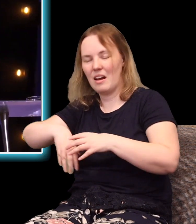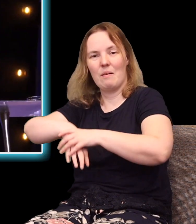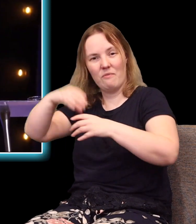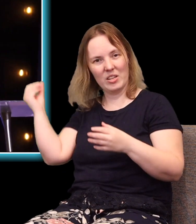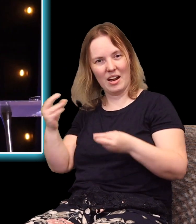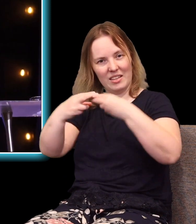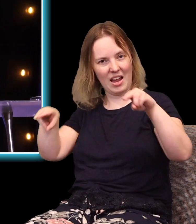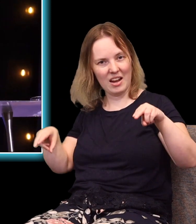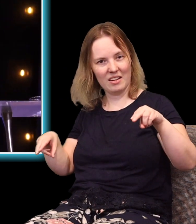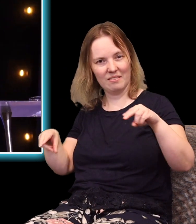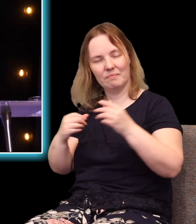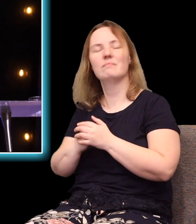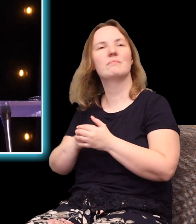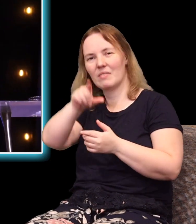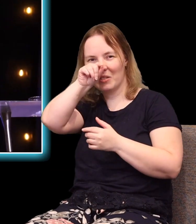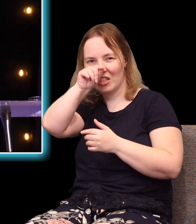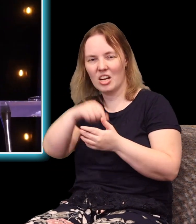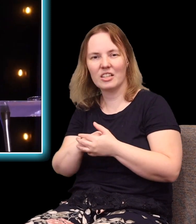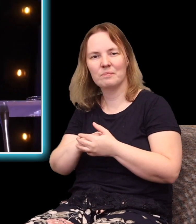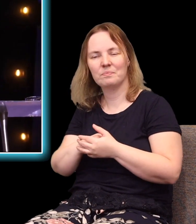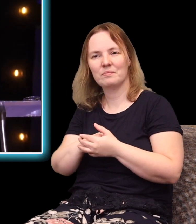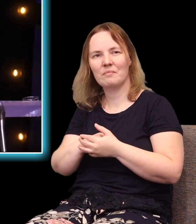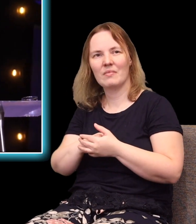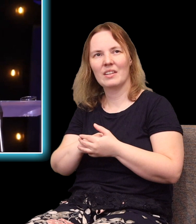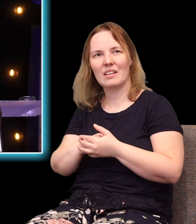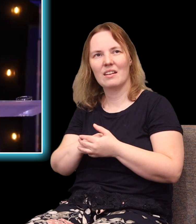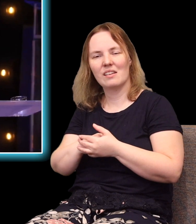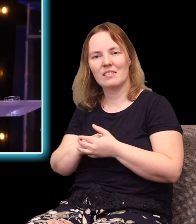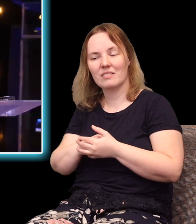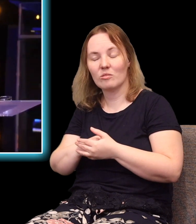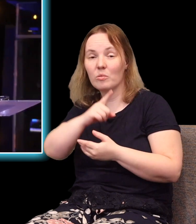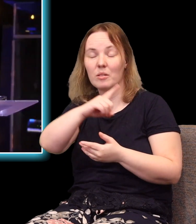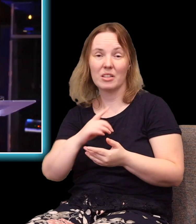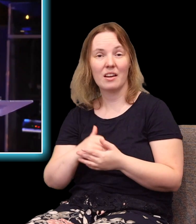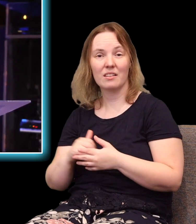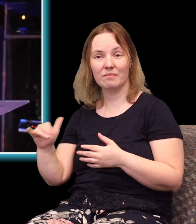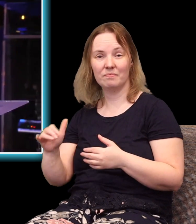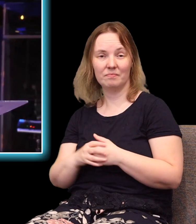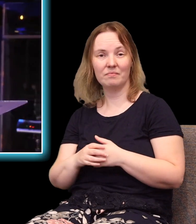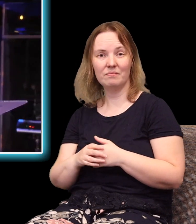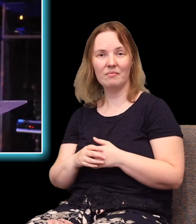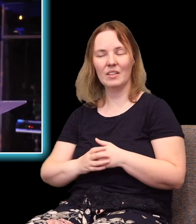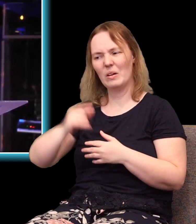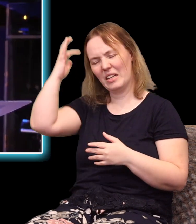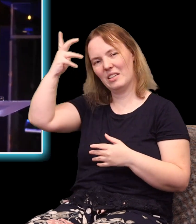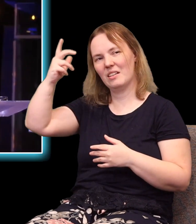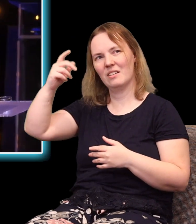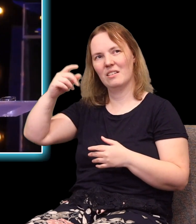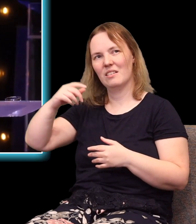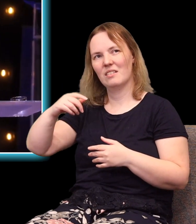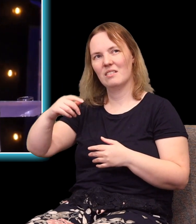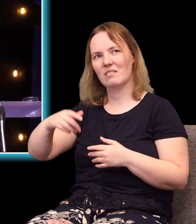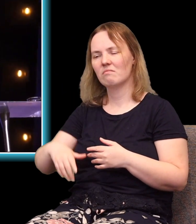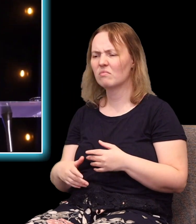too profound this morning. I realize that, but I couldn't find another Greek word or whatever. But that's what we can be like. And we can think